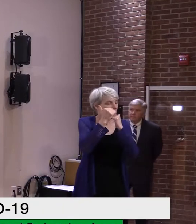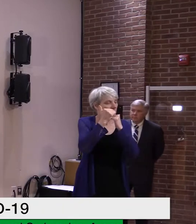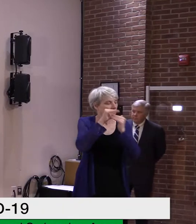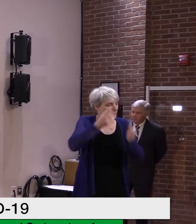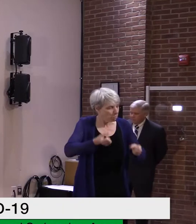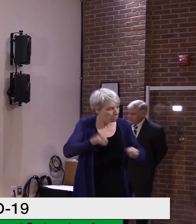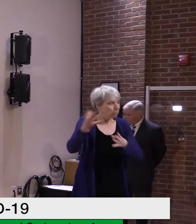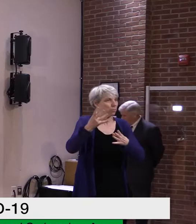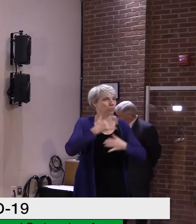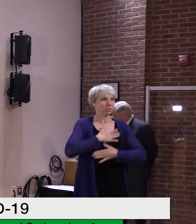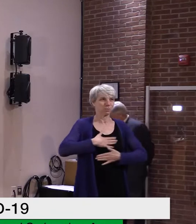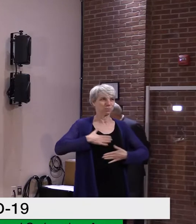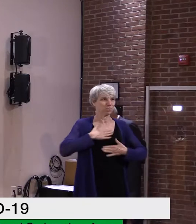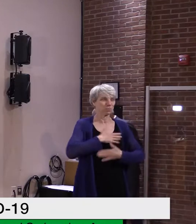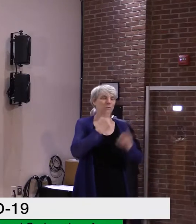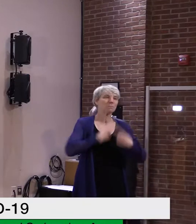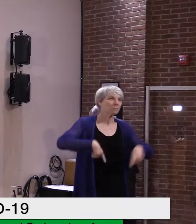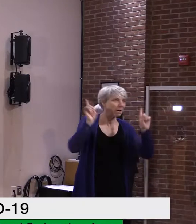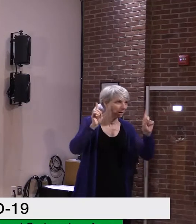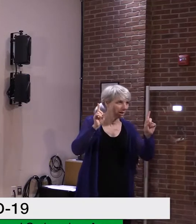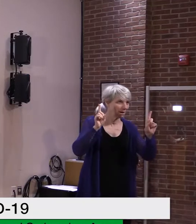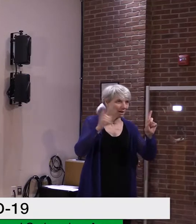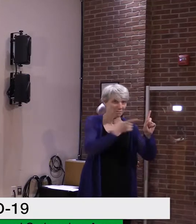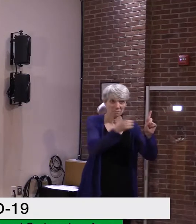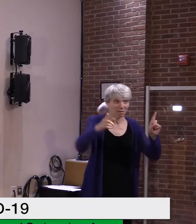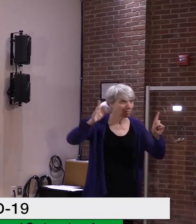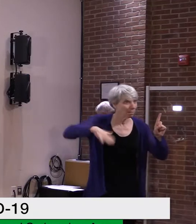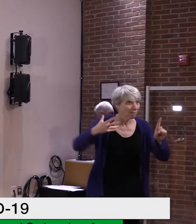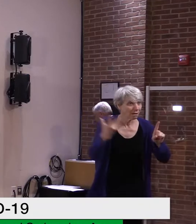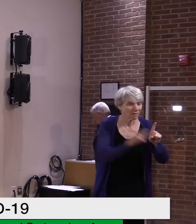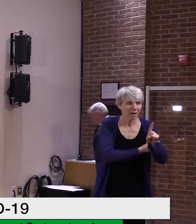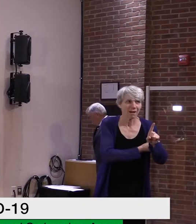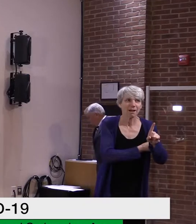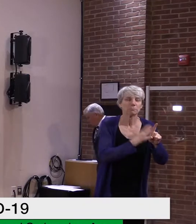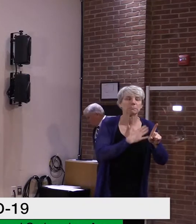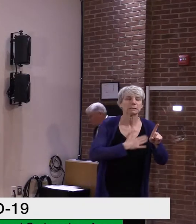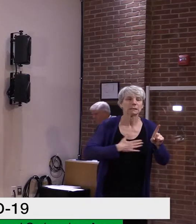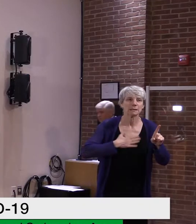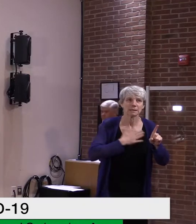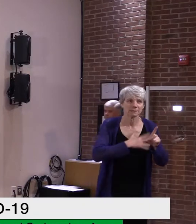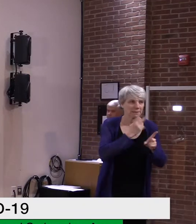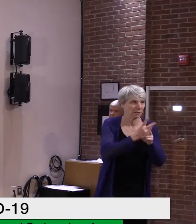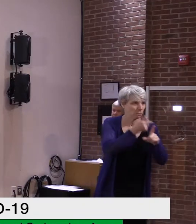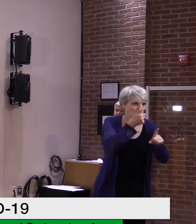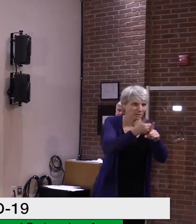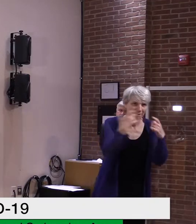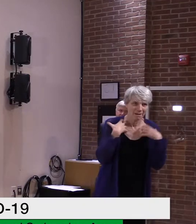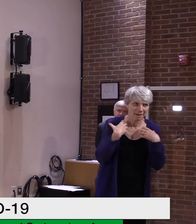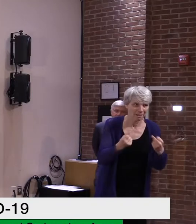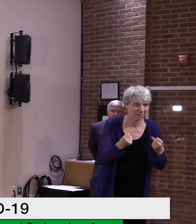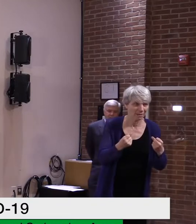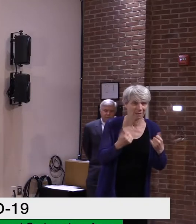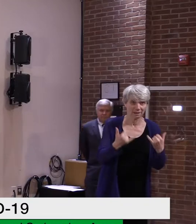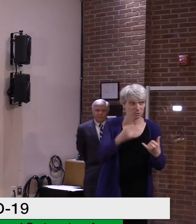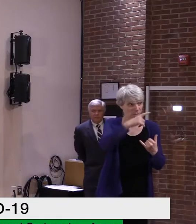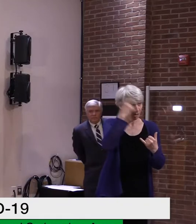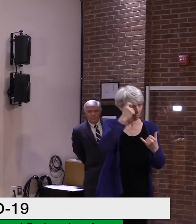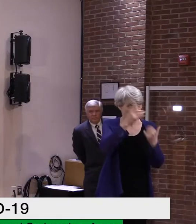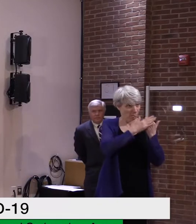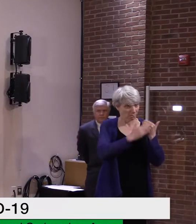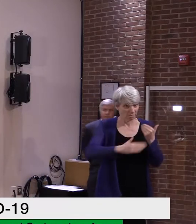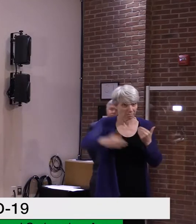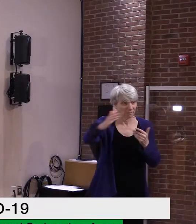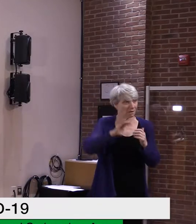pandemic. So if you're not yet vaccinated, I ask you to stay as healthy as possible this summer and beyond